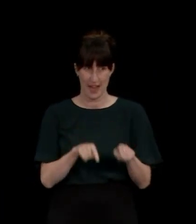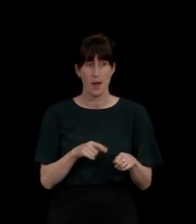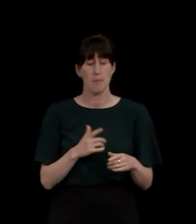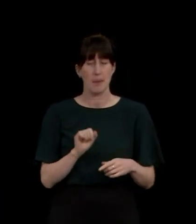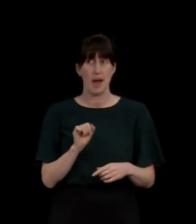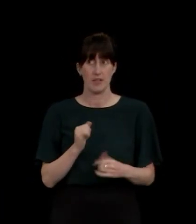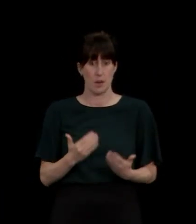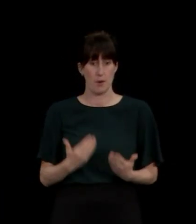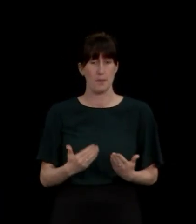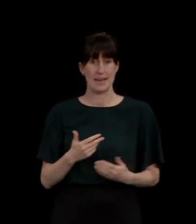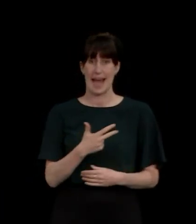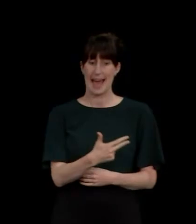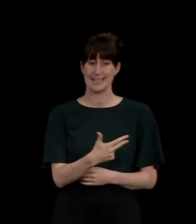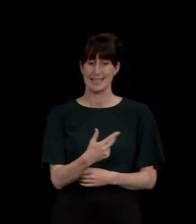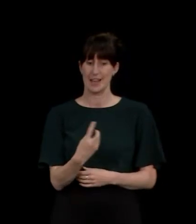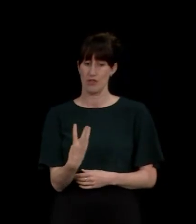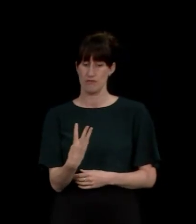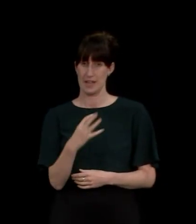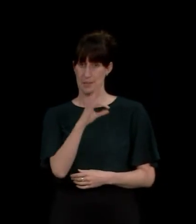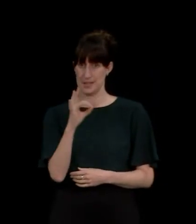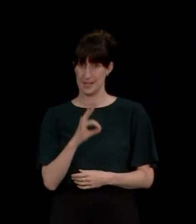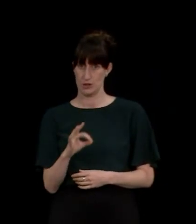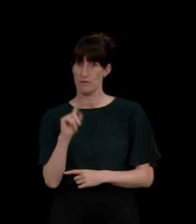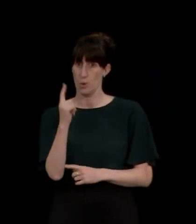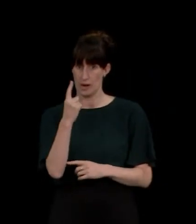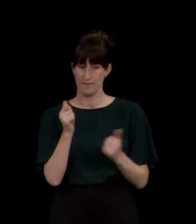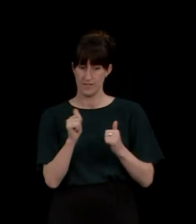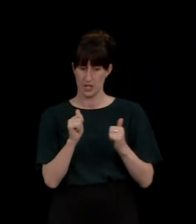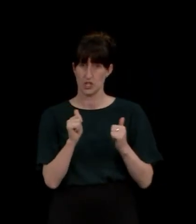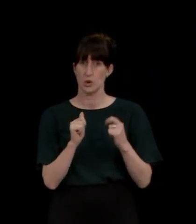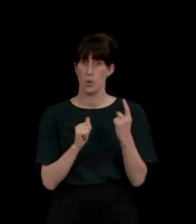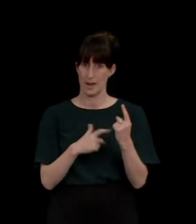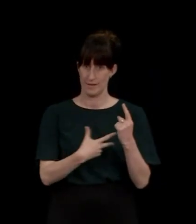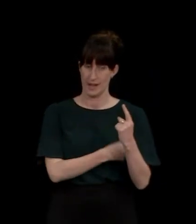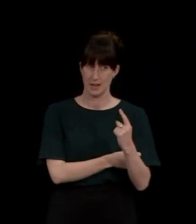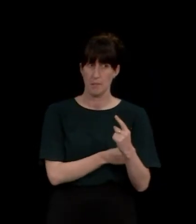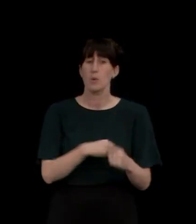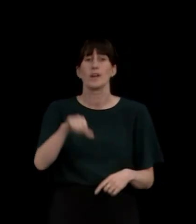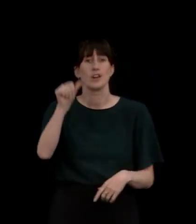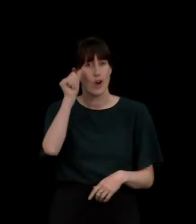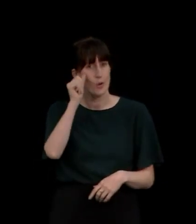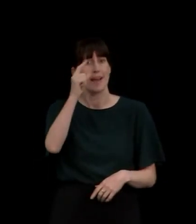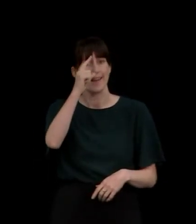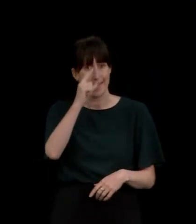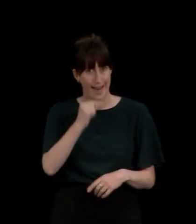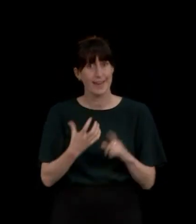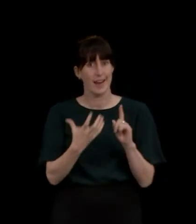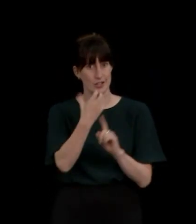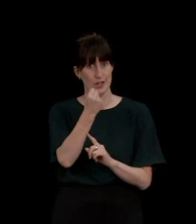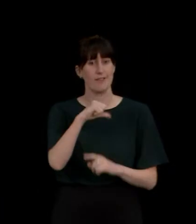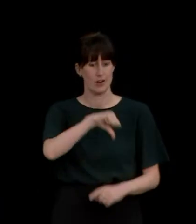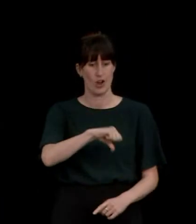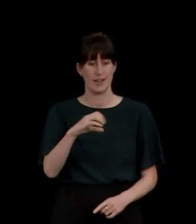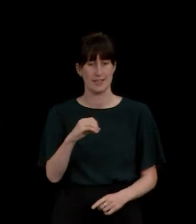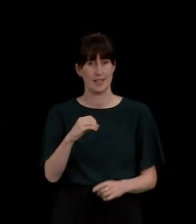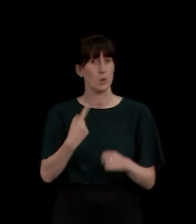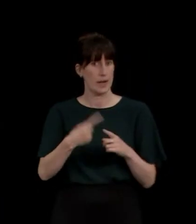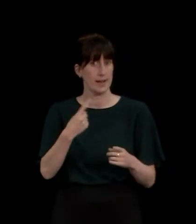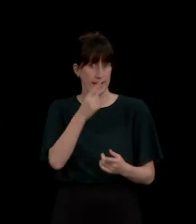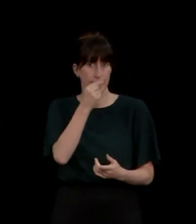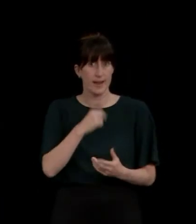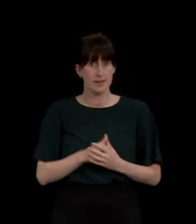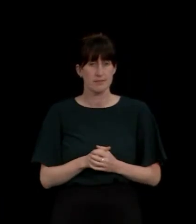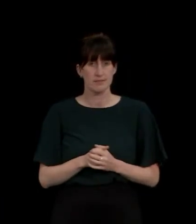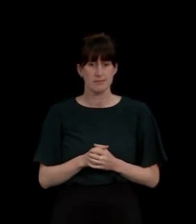83% at the moment. But what we know is that actually we have the ability to get to 90% very quickly. We have all